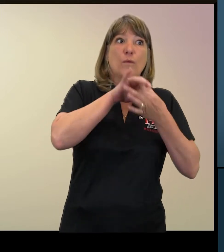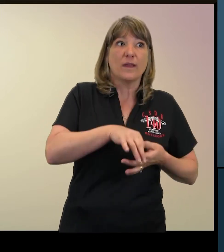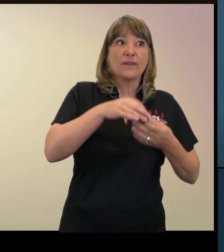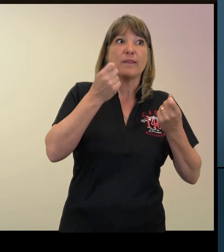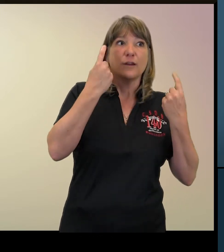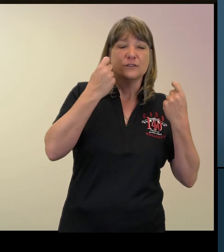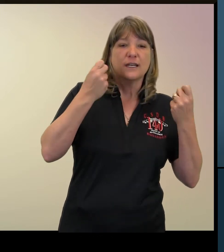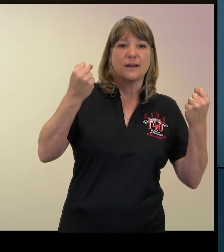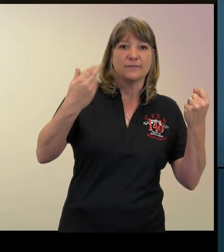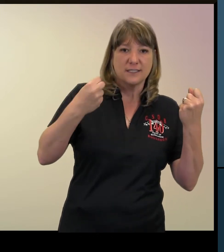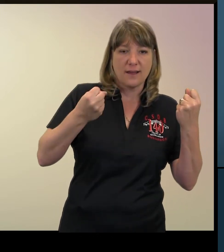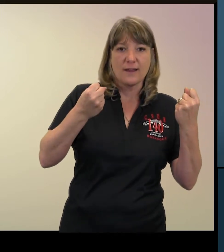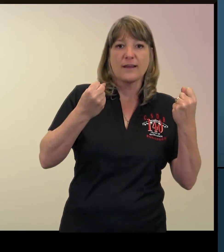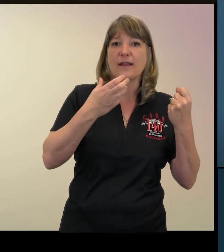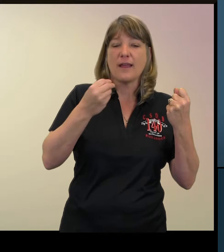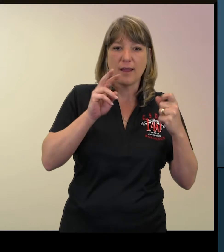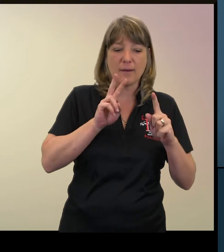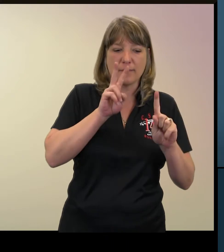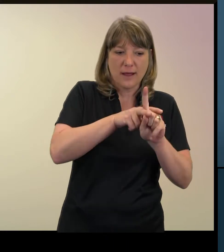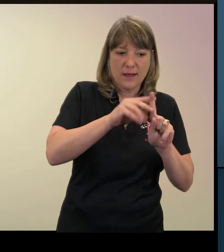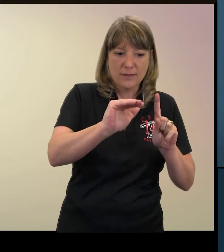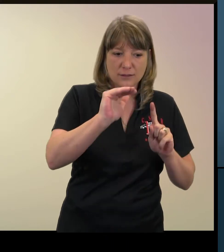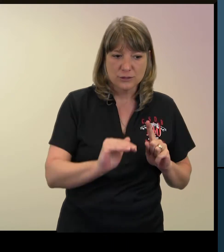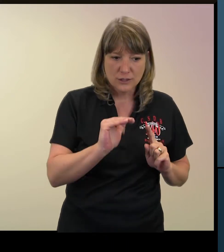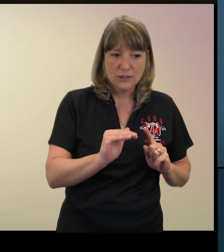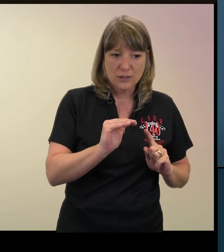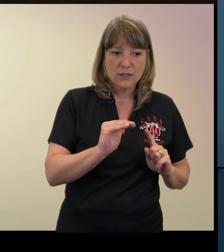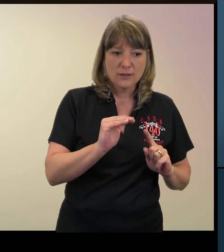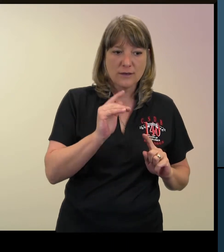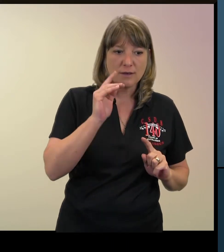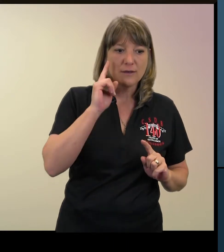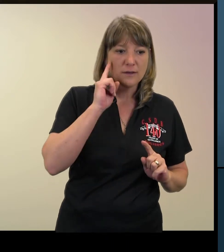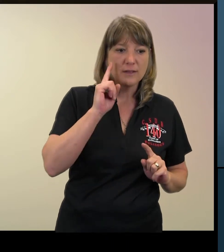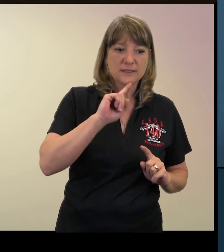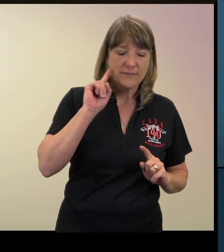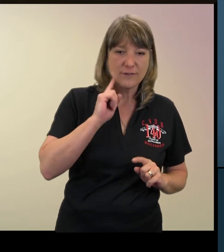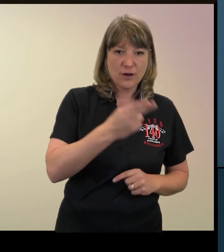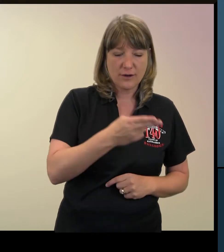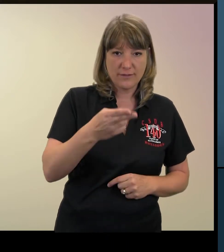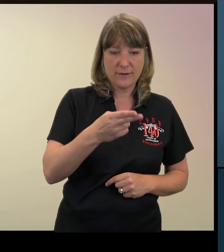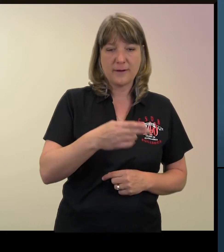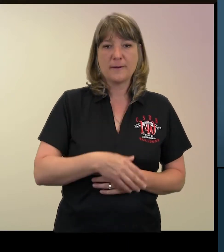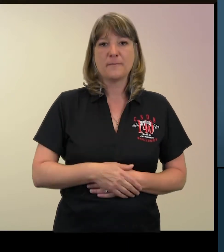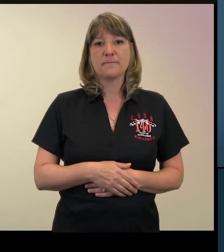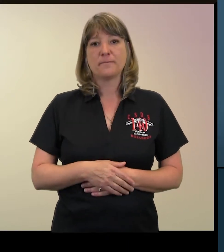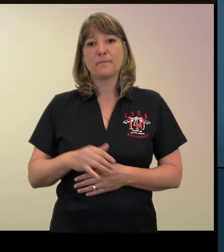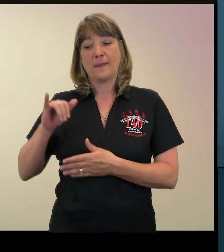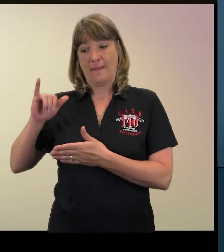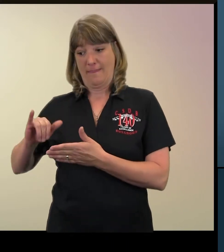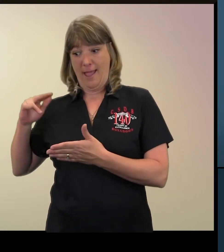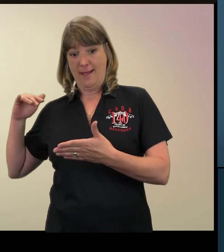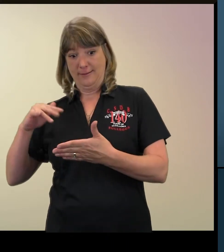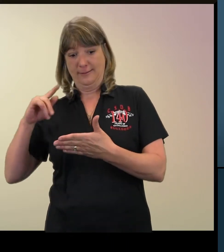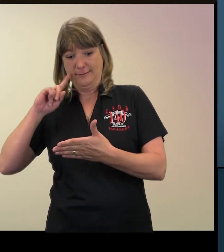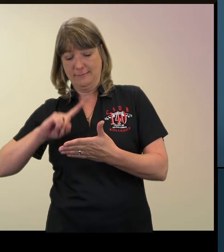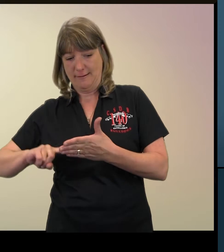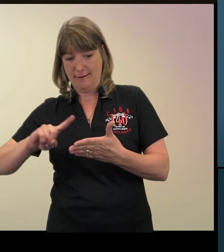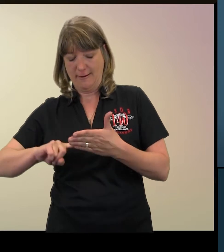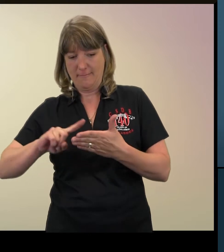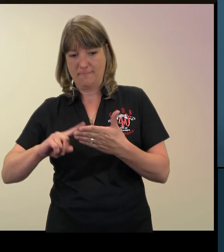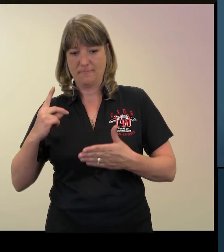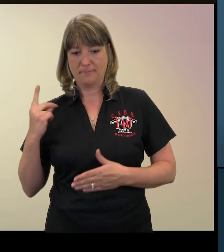understanding of sign language and applying the tool to use with children who are deaf and hard of hearing. In that